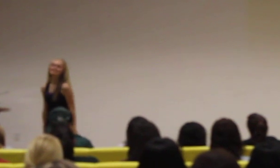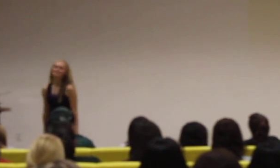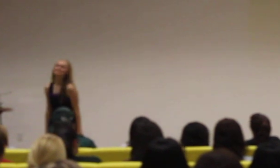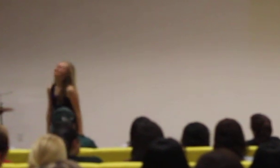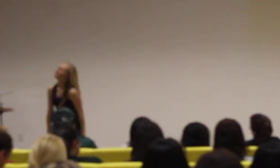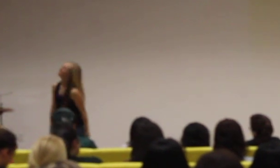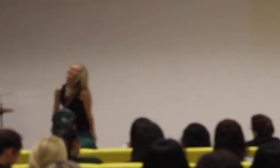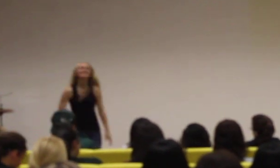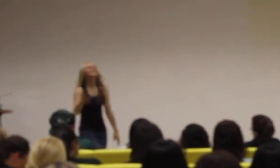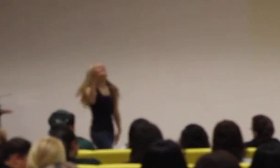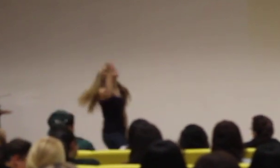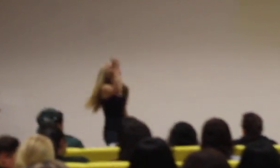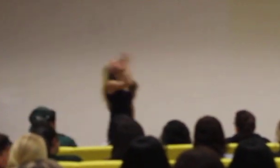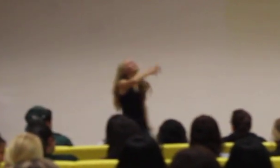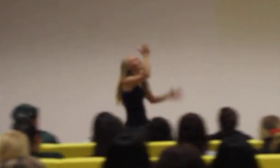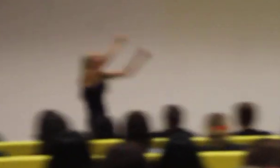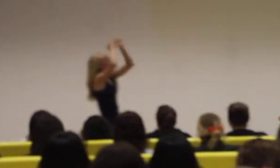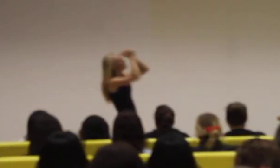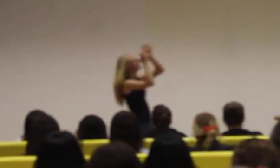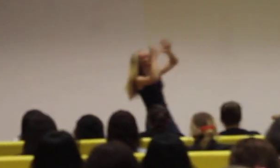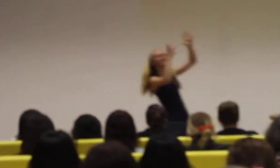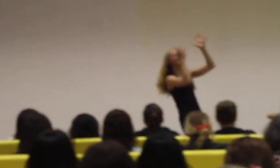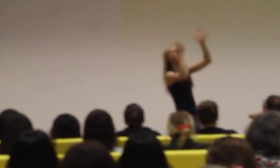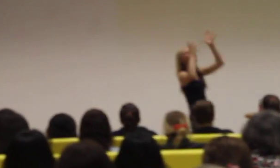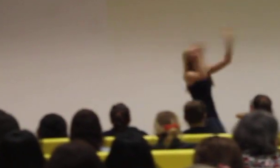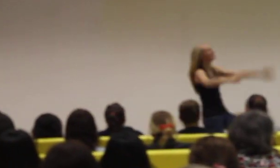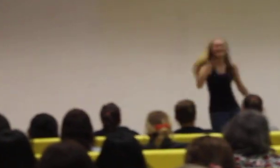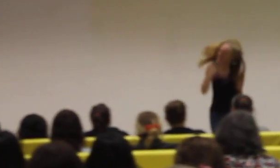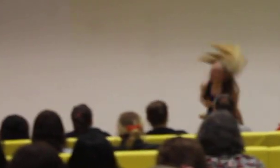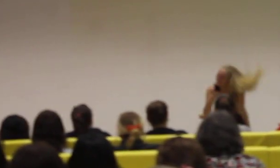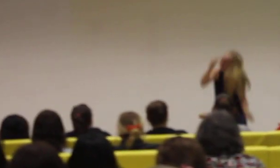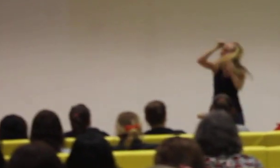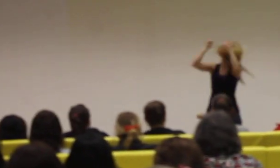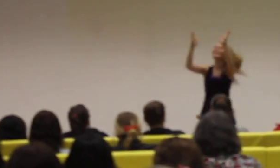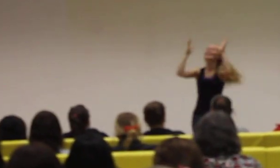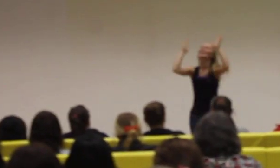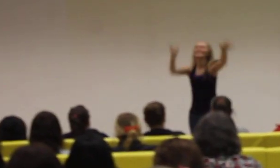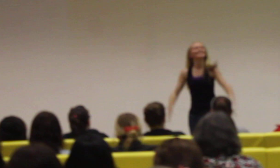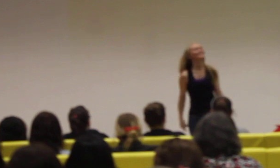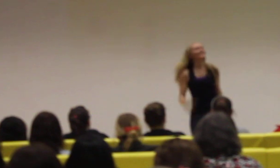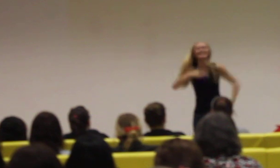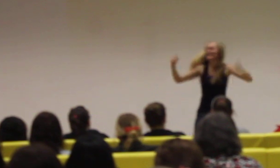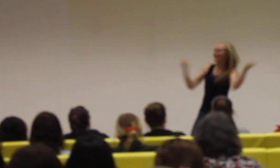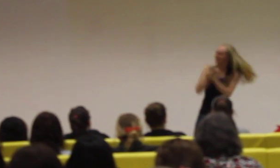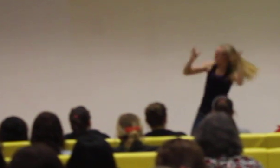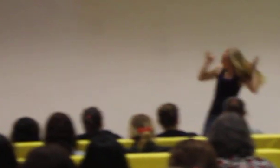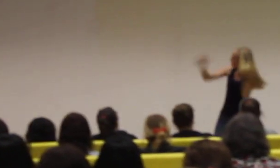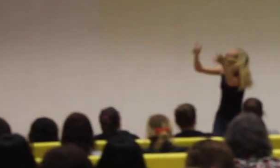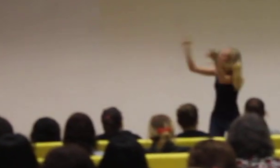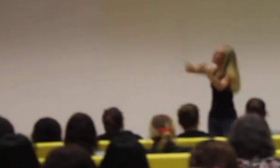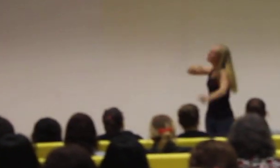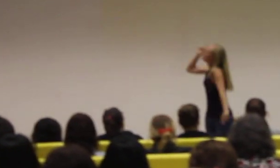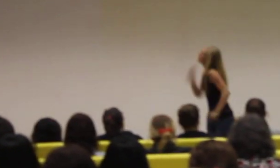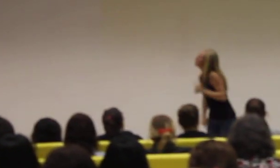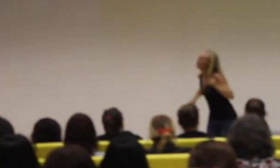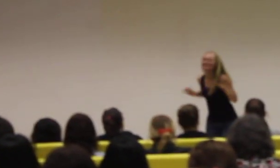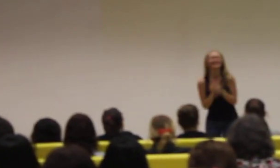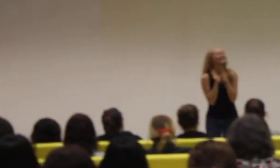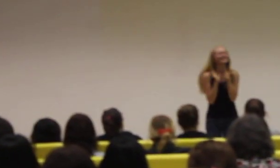you Oh, Father, please, Father I'd love to leave you alone, but I